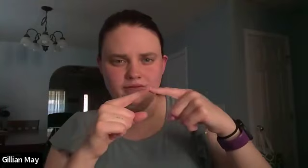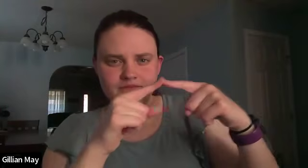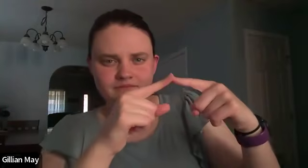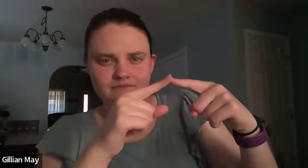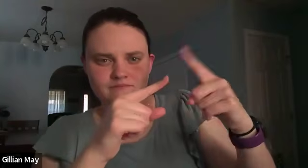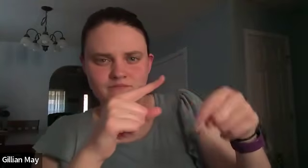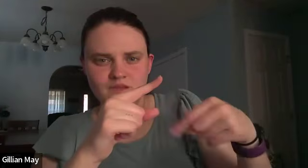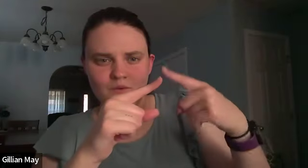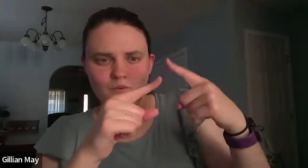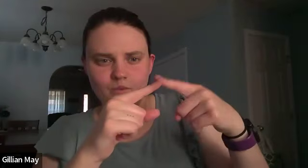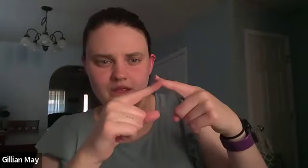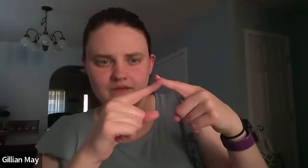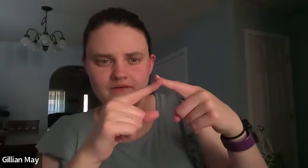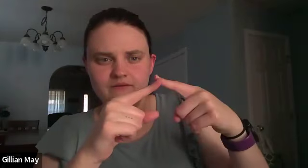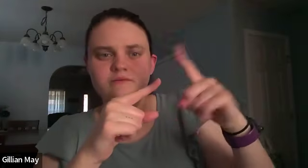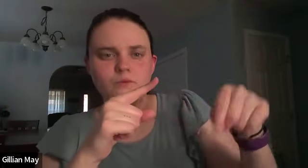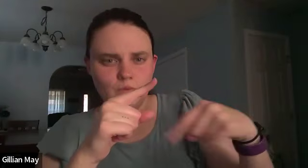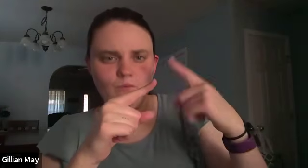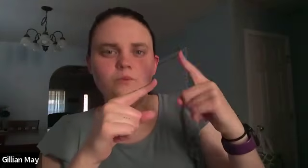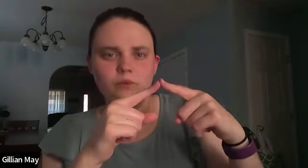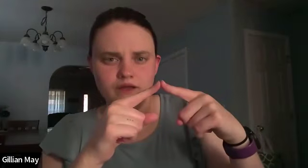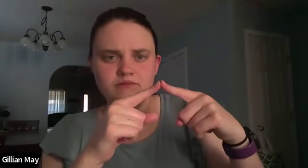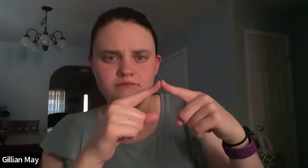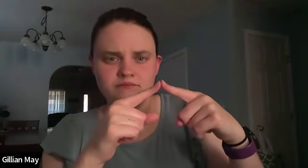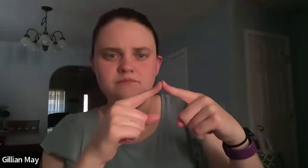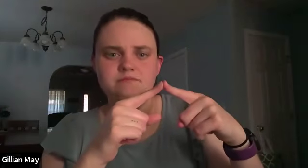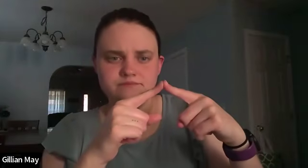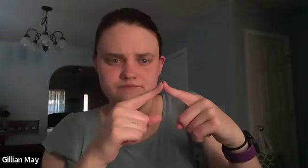When? When? When? Mm-hmm.